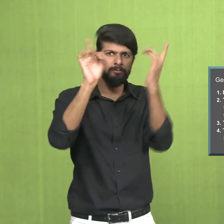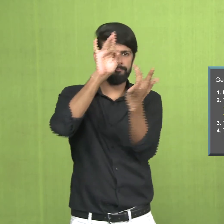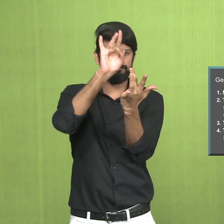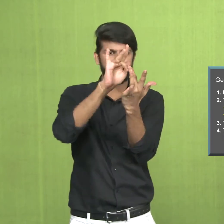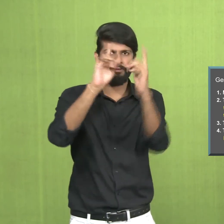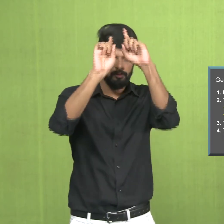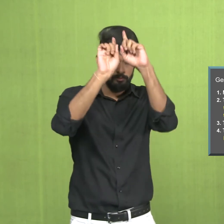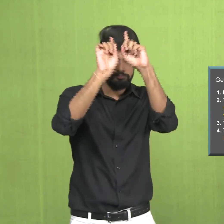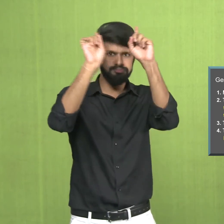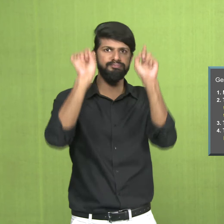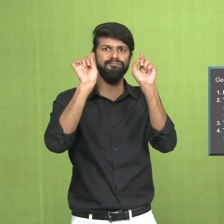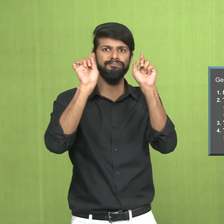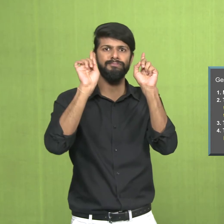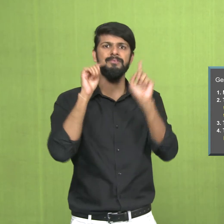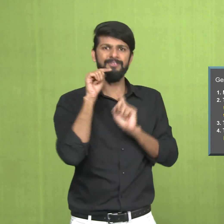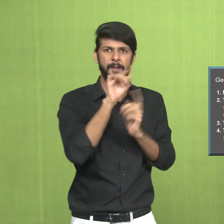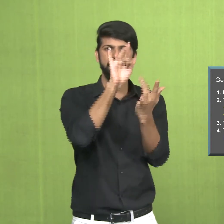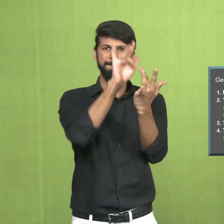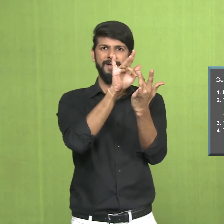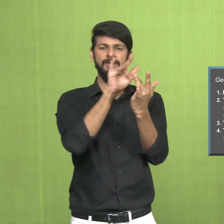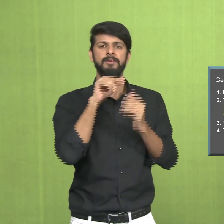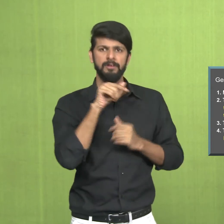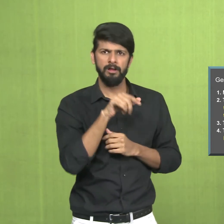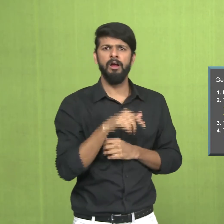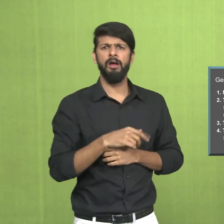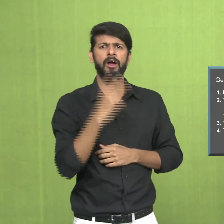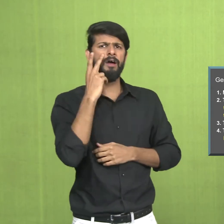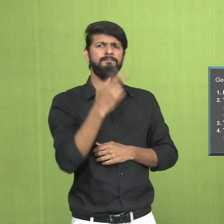The priest has his hair parted in the center.